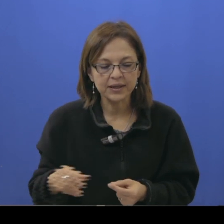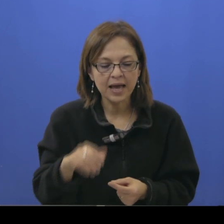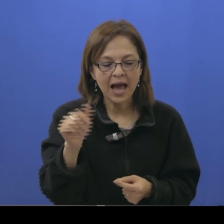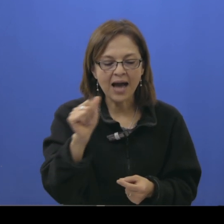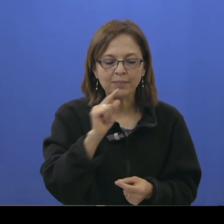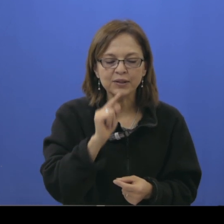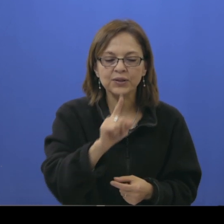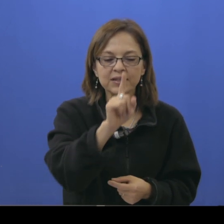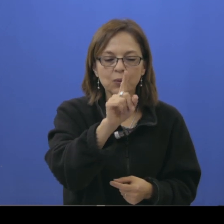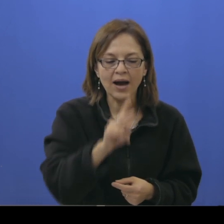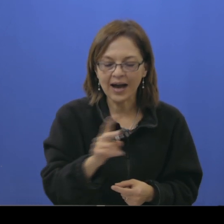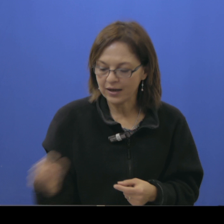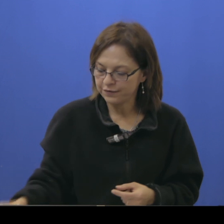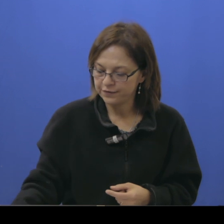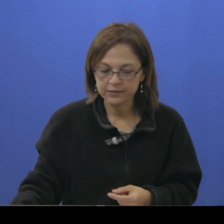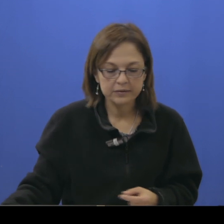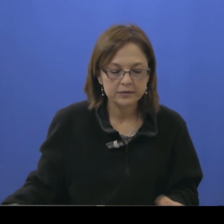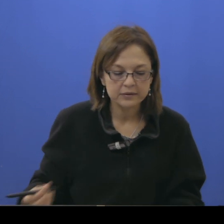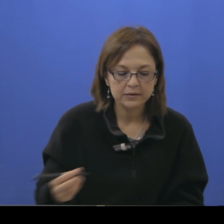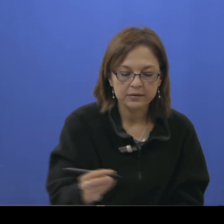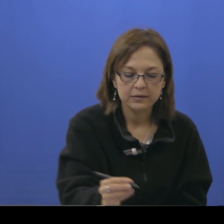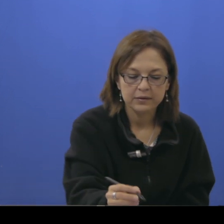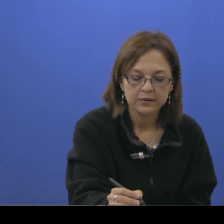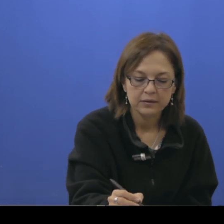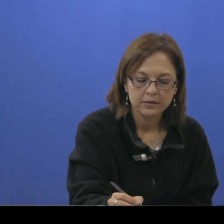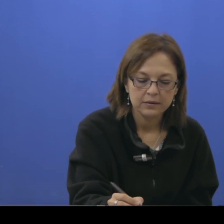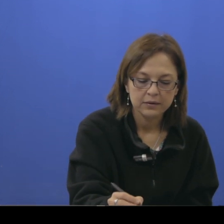period. Amplitude is 1/2.